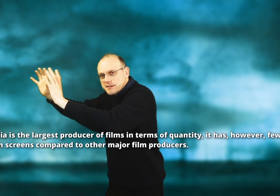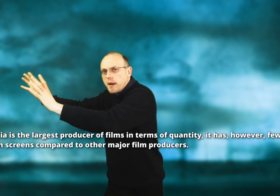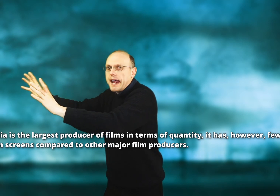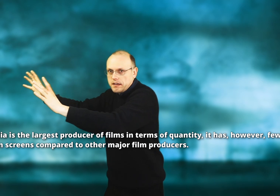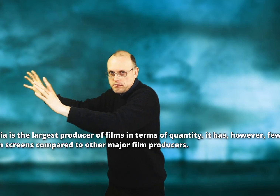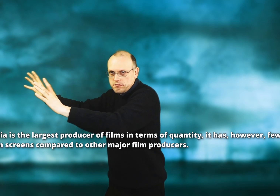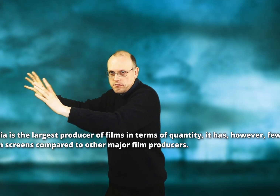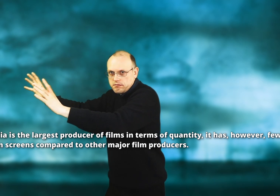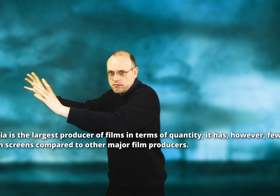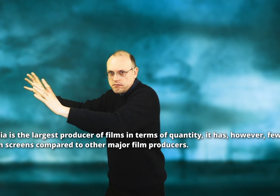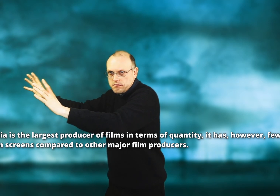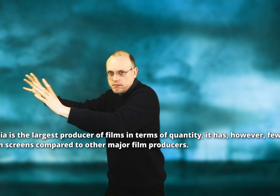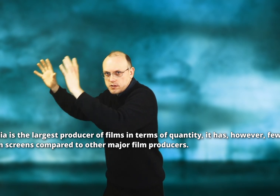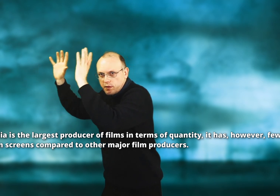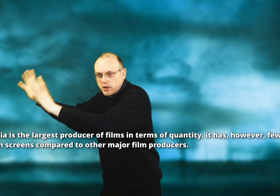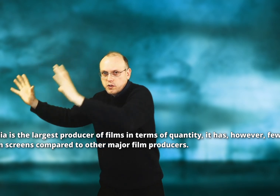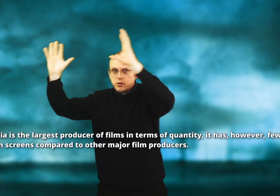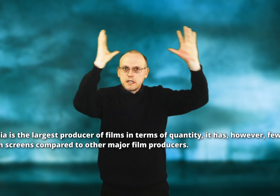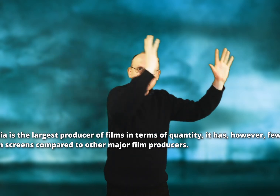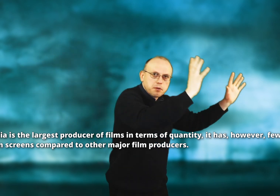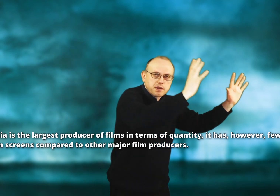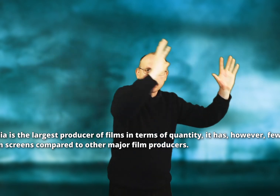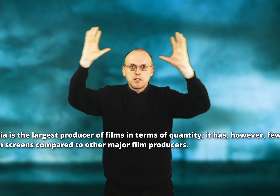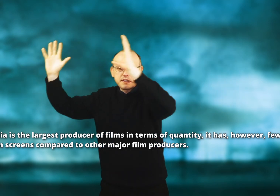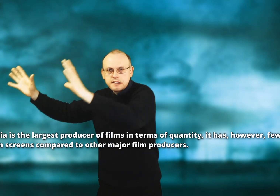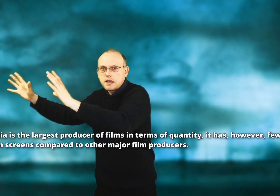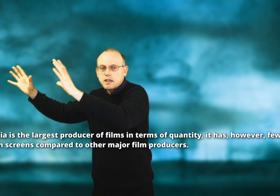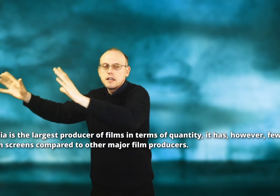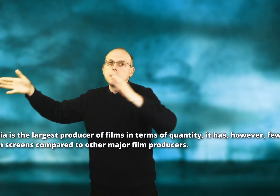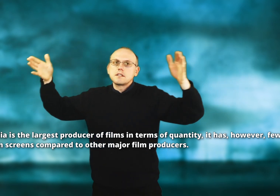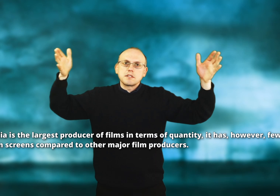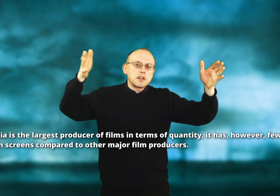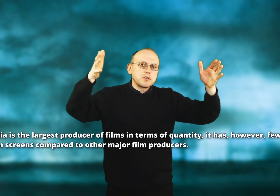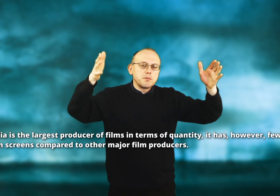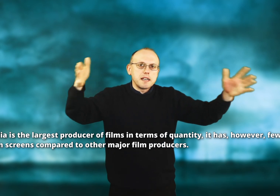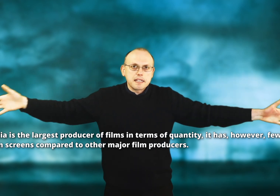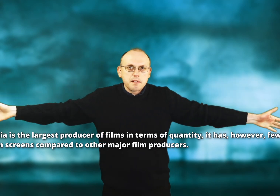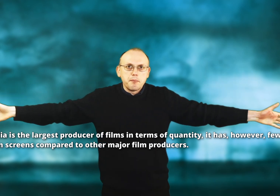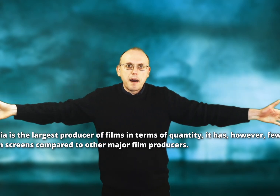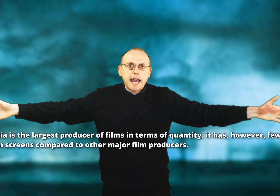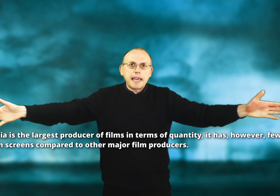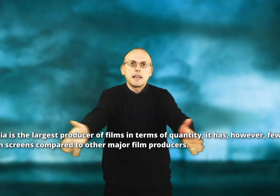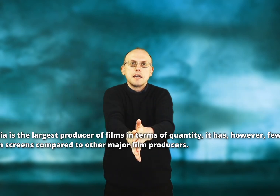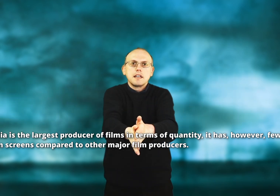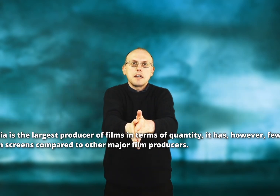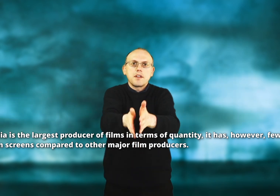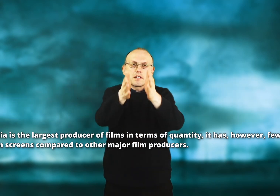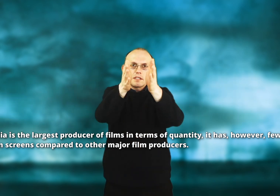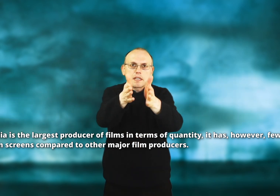well. We've got 2 independent clauses here. So it's got to be linked by either a semicolon